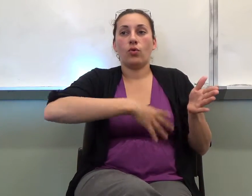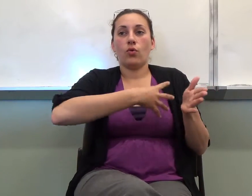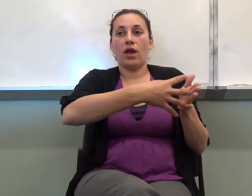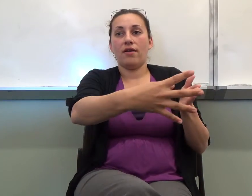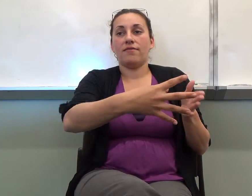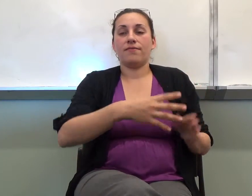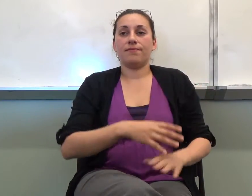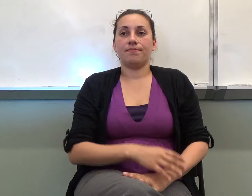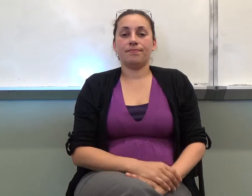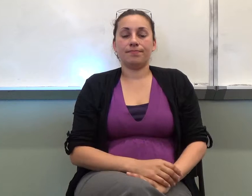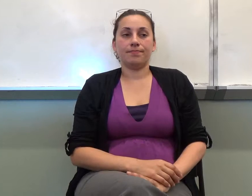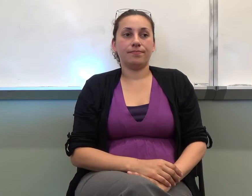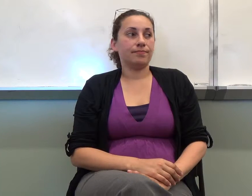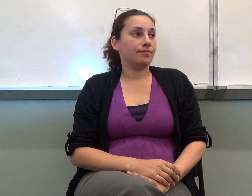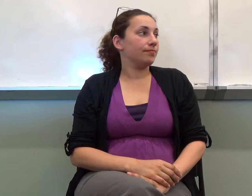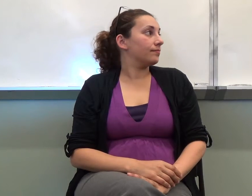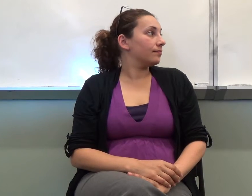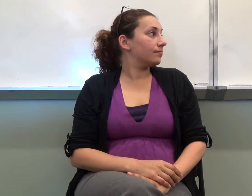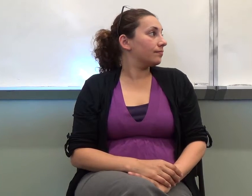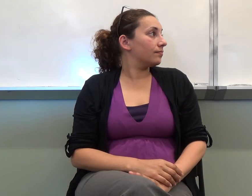So let's just go ahead and do this. Let's see what it looks like.